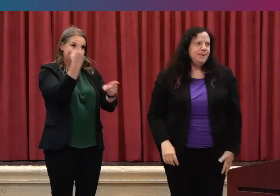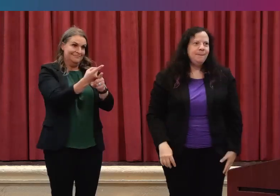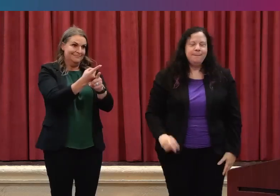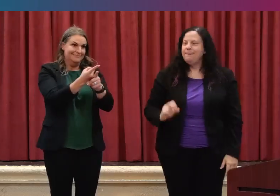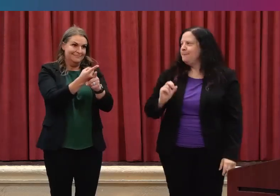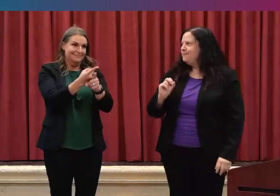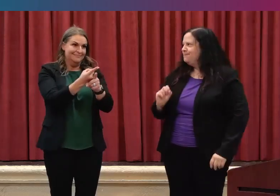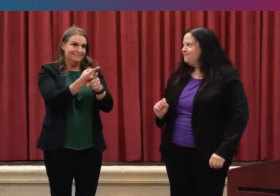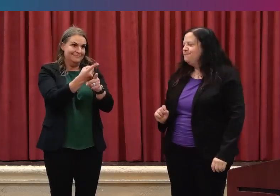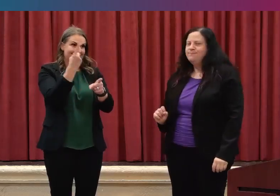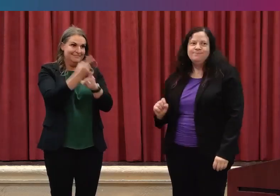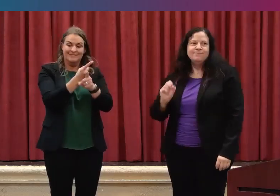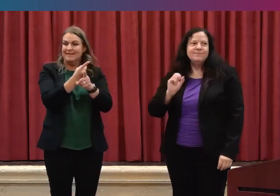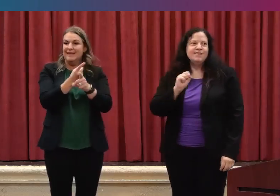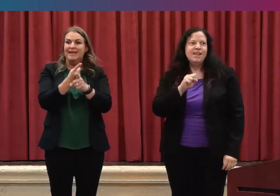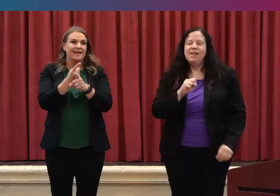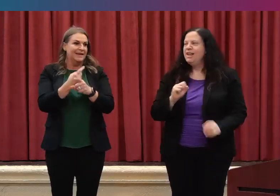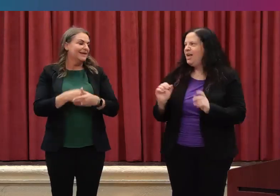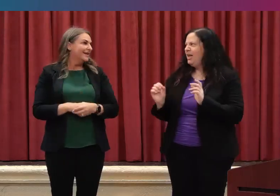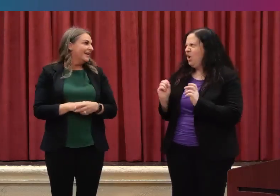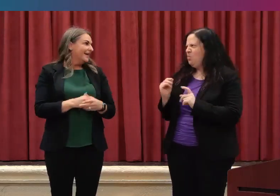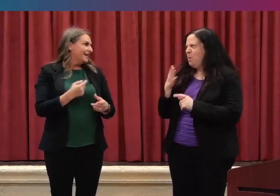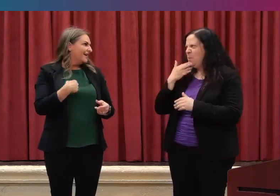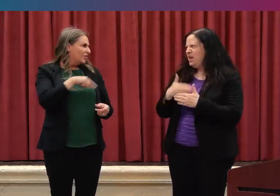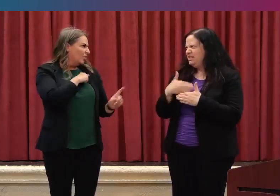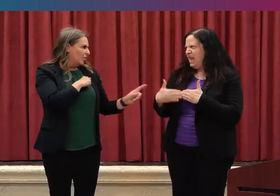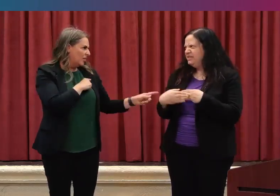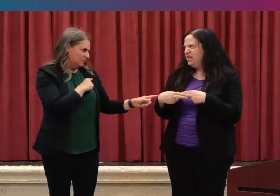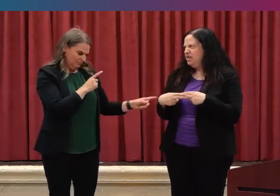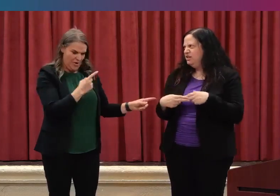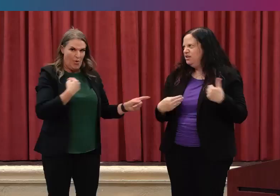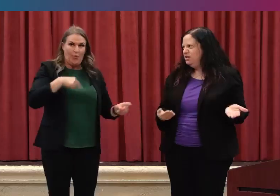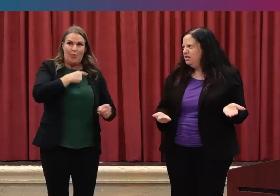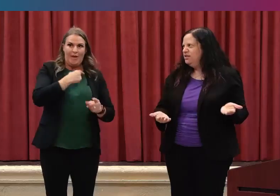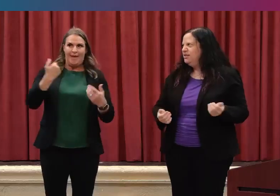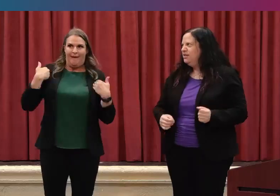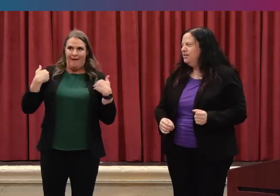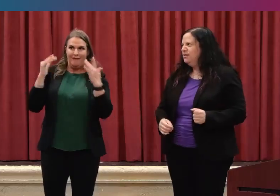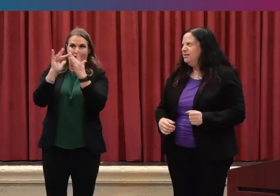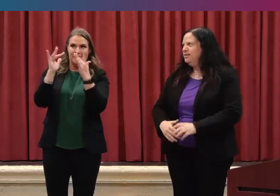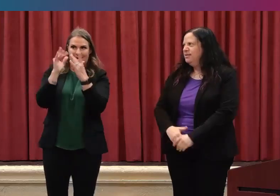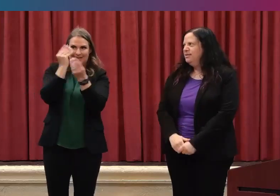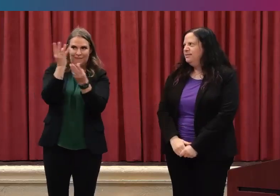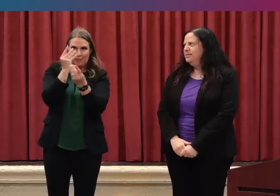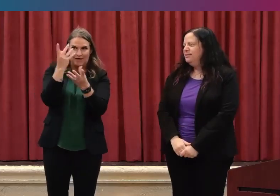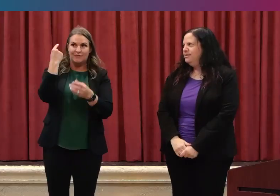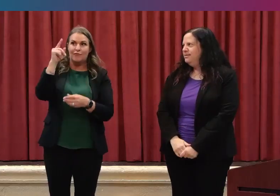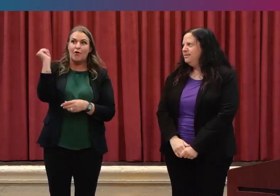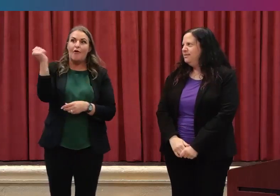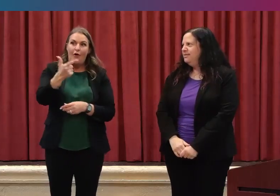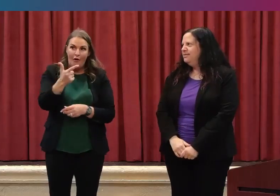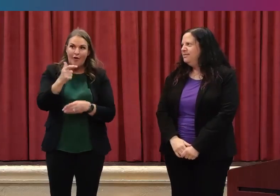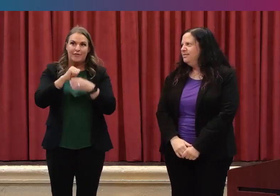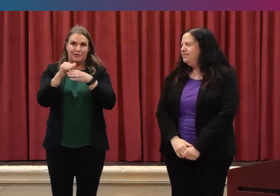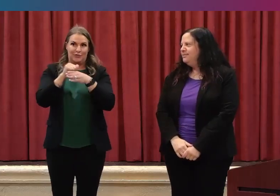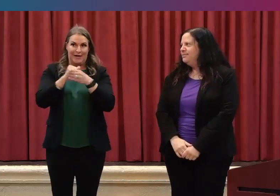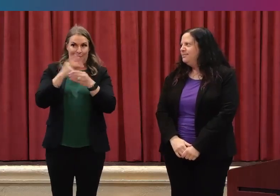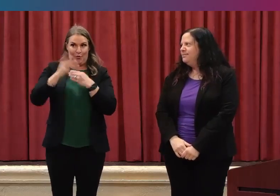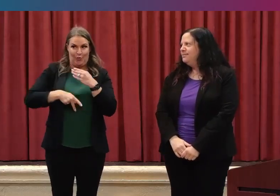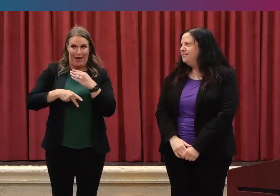Deborah's saying, right, that's right. Dr. Haskell said absolutely a good idea. We'll go ahead to the next slide. We have contact information for